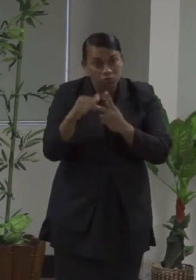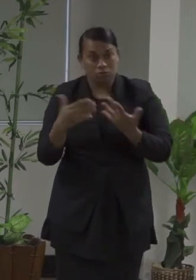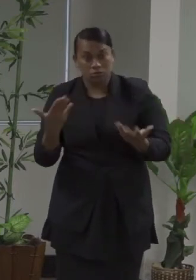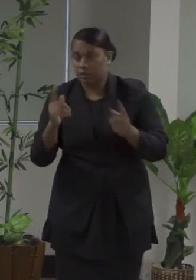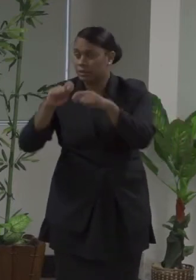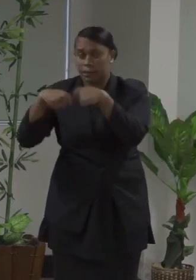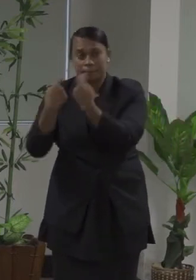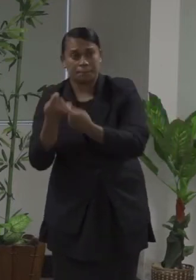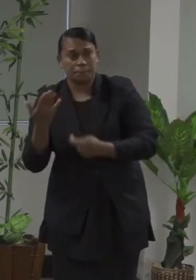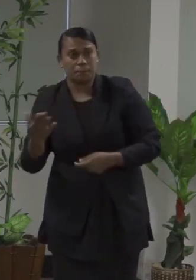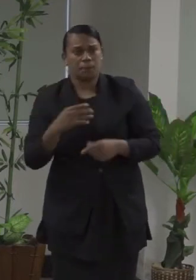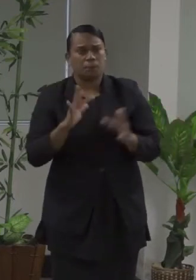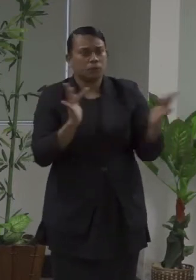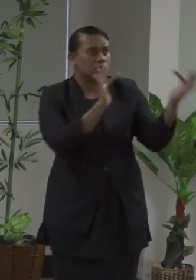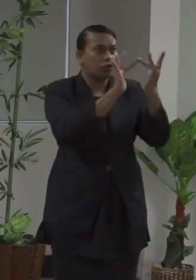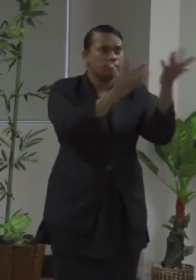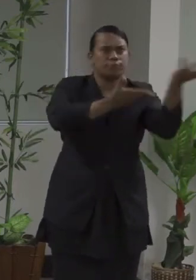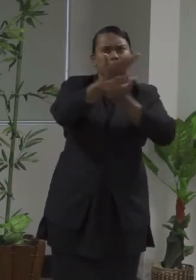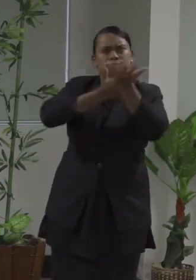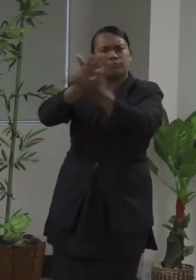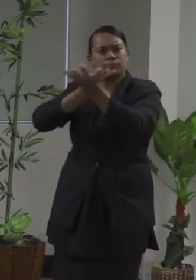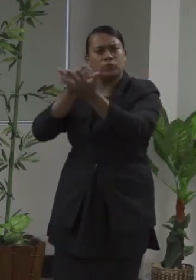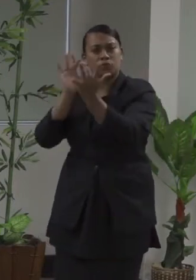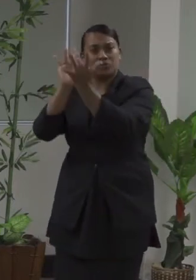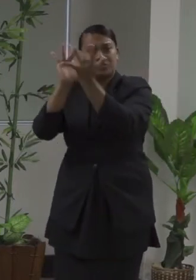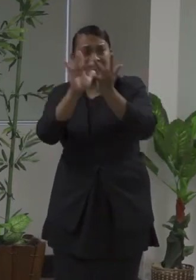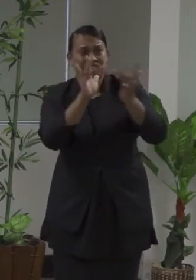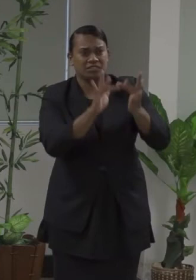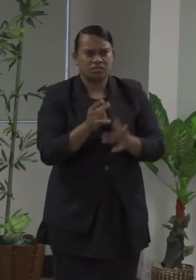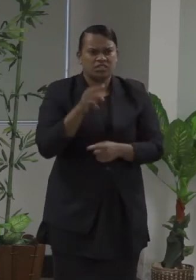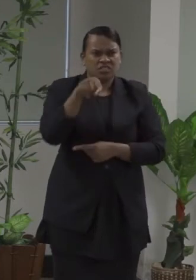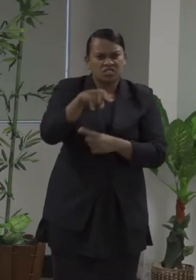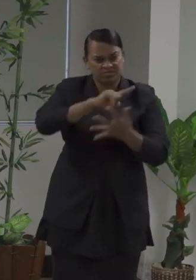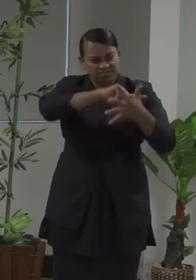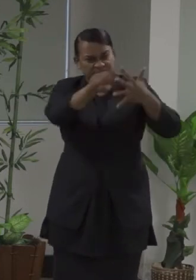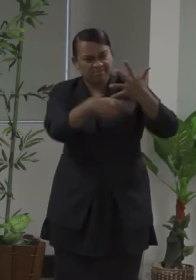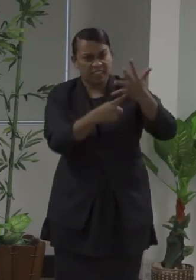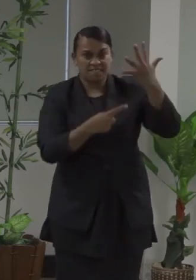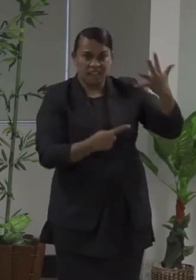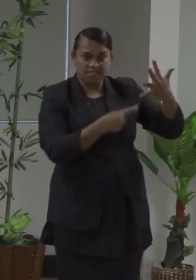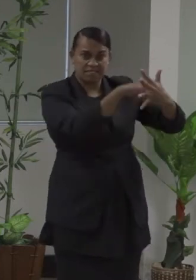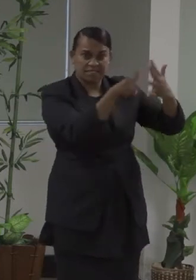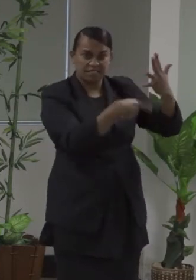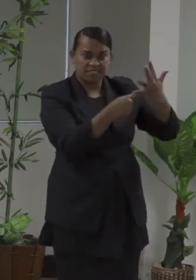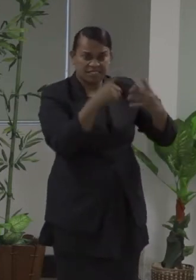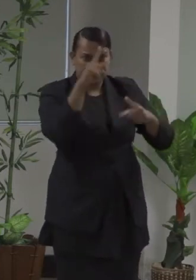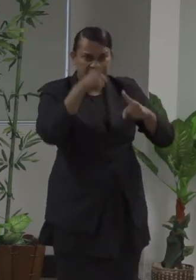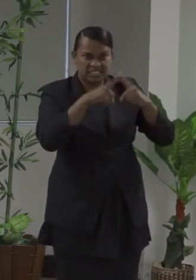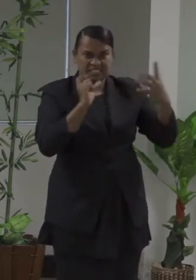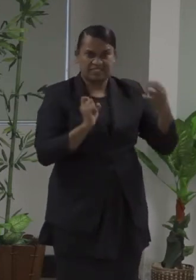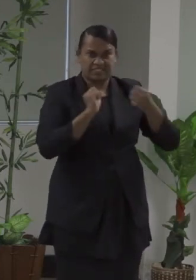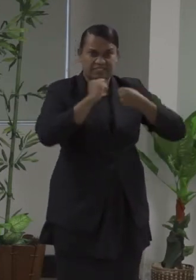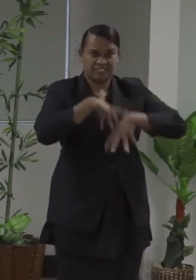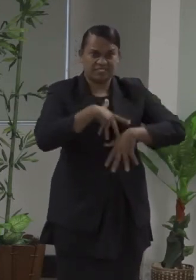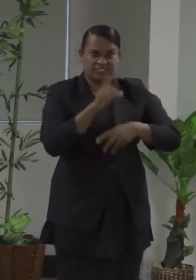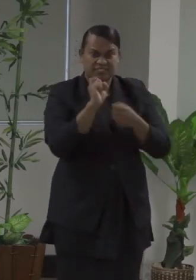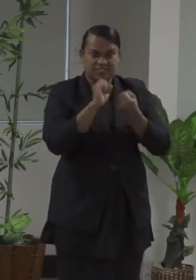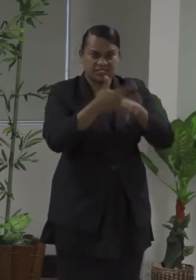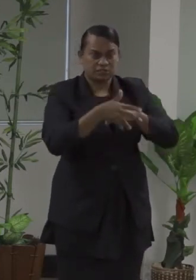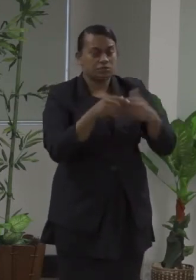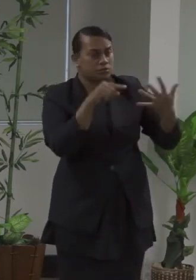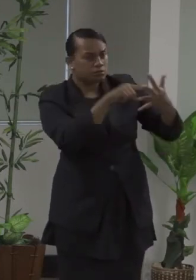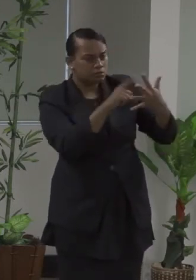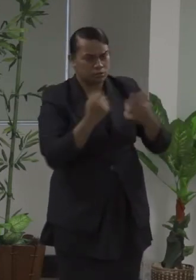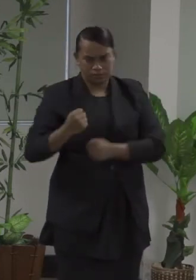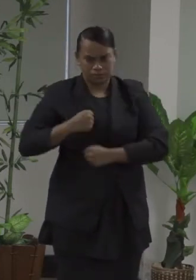activity. Ministry of Health workers with the support of the military and police personnel, and we are